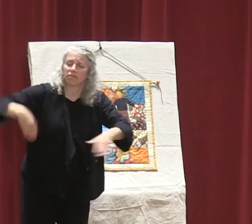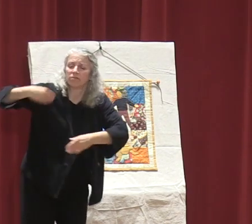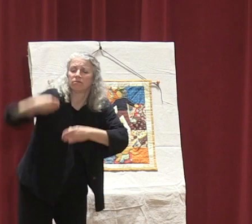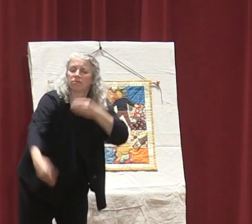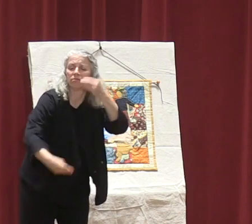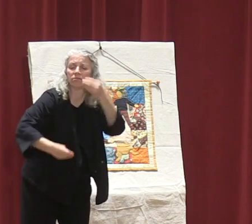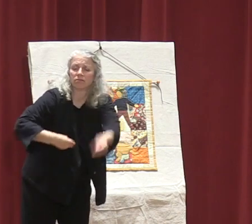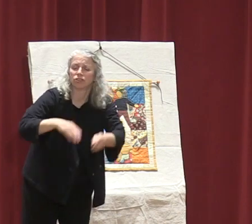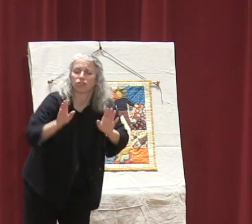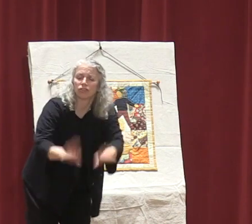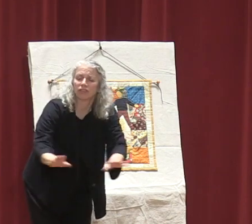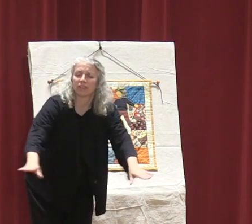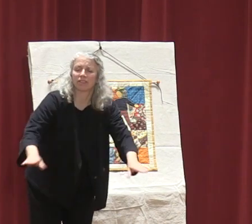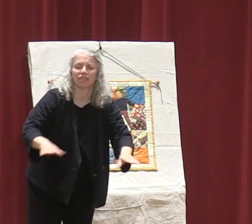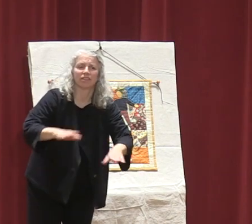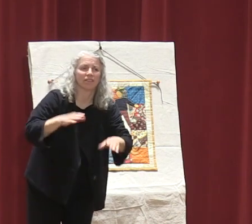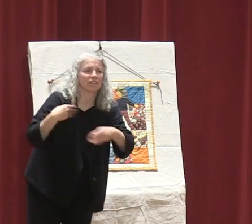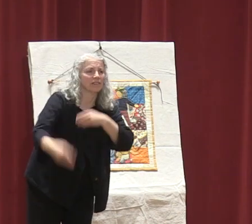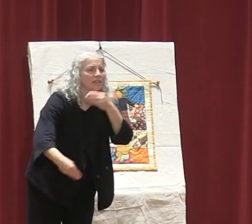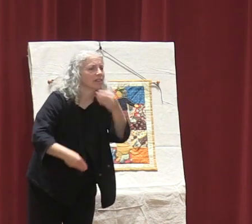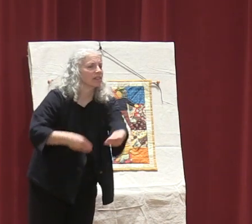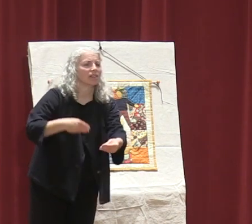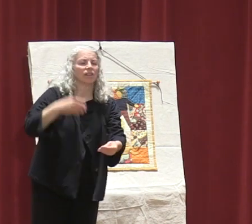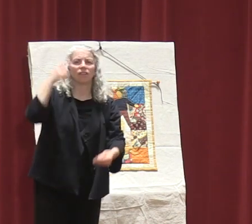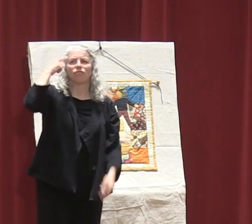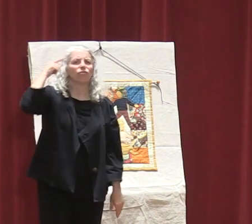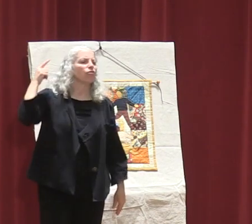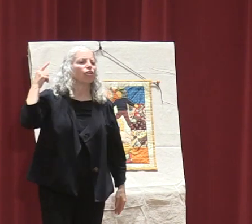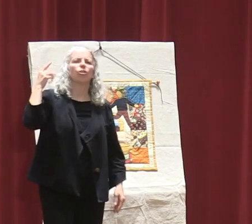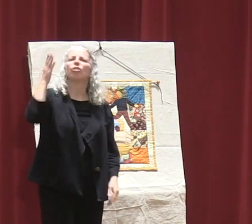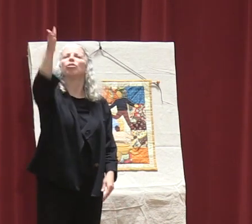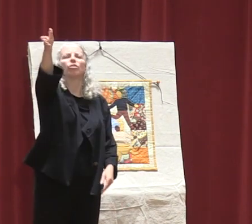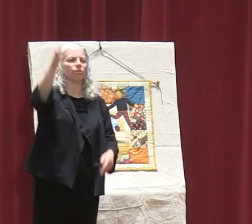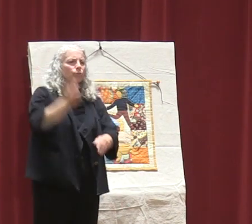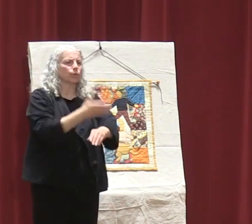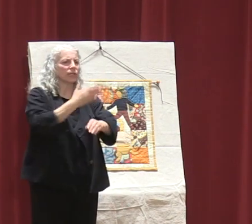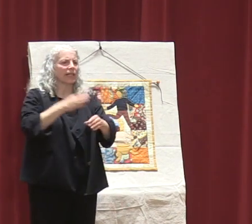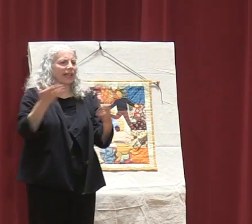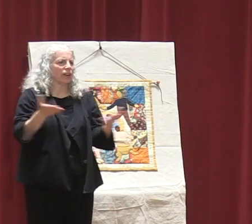and your children's children as long as there's music in